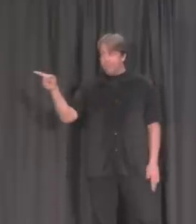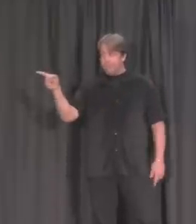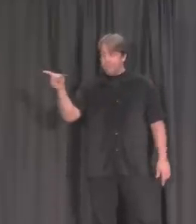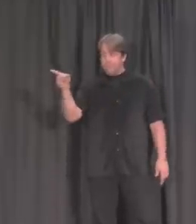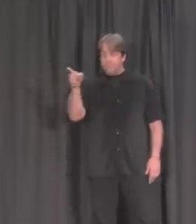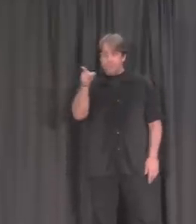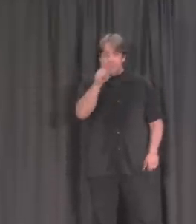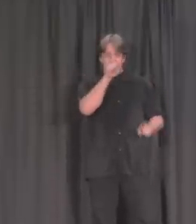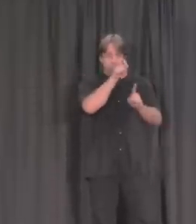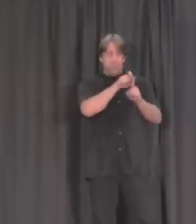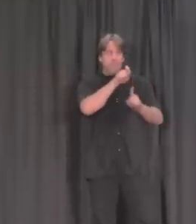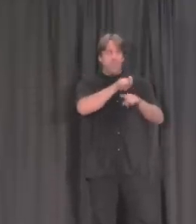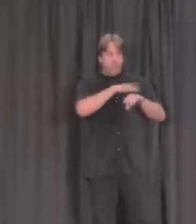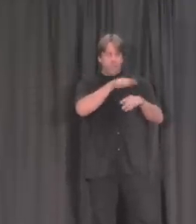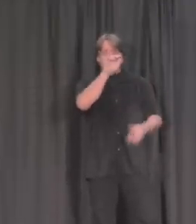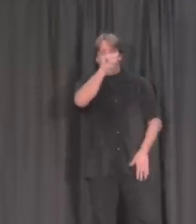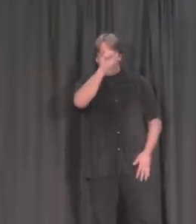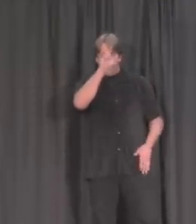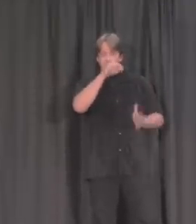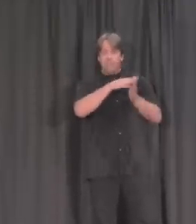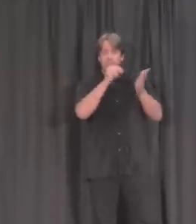Deaf people will not go to this.